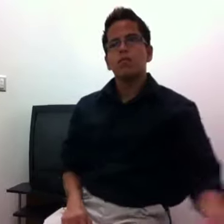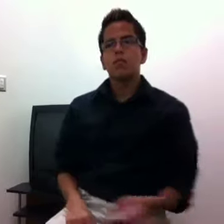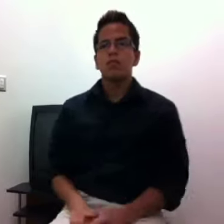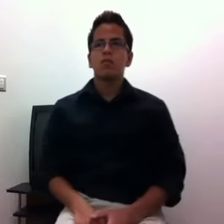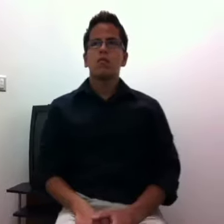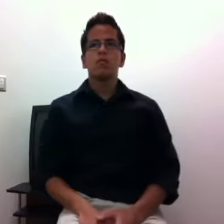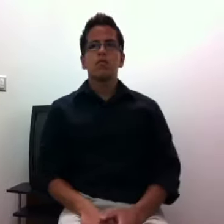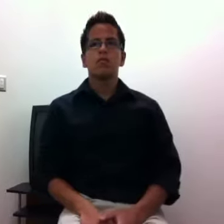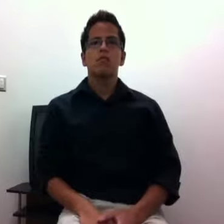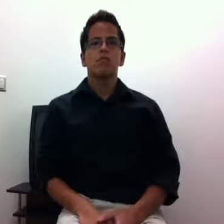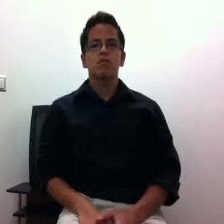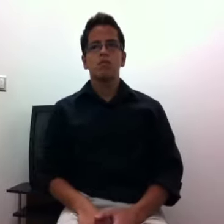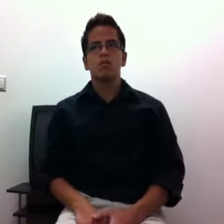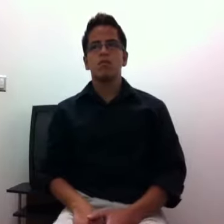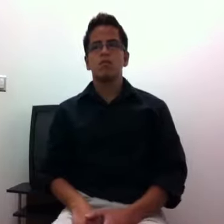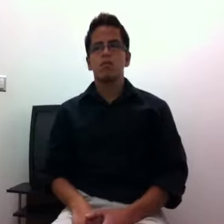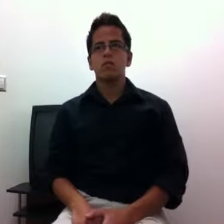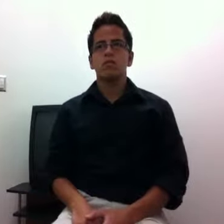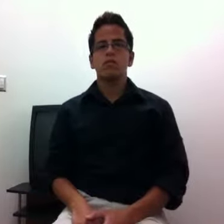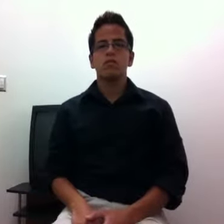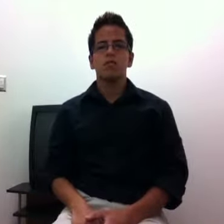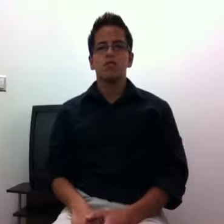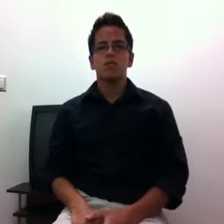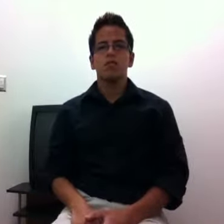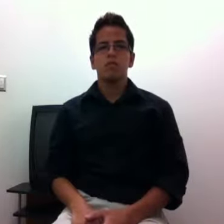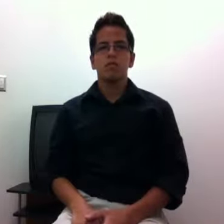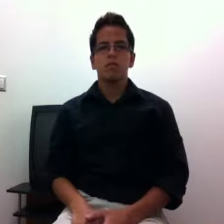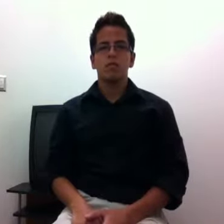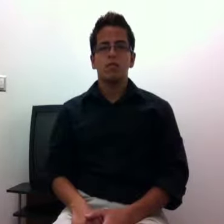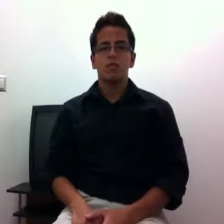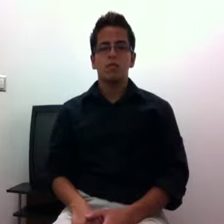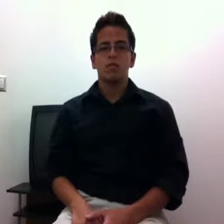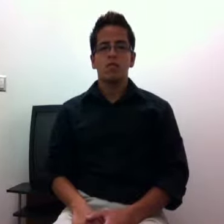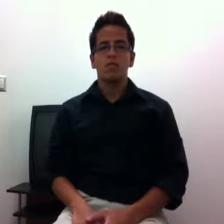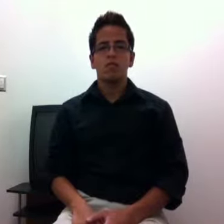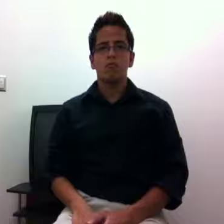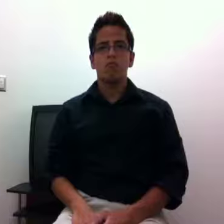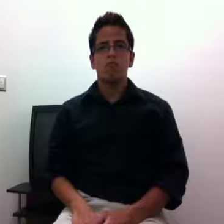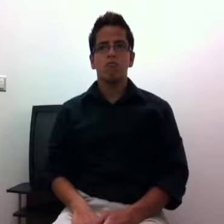my name is Janet Perkin, and I'm going to tell you about my hobby, which is antique collecting.